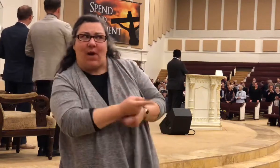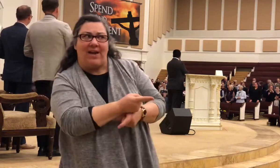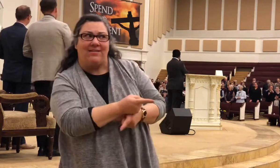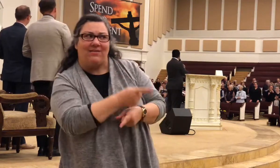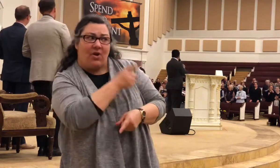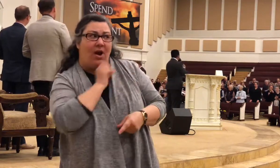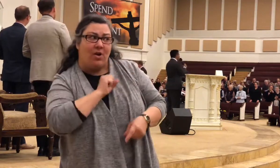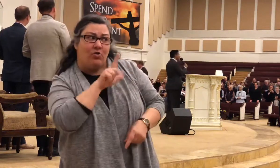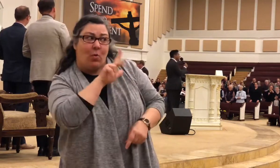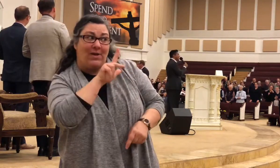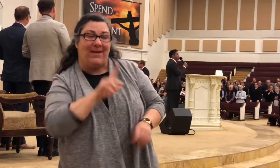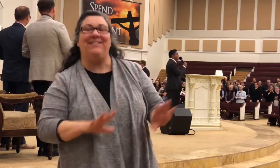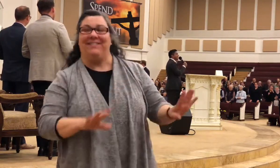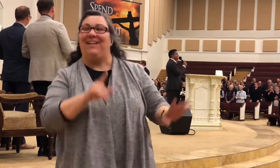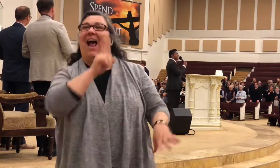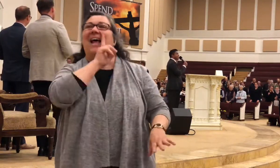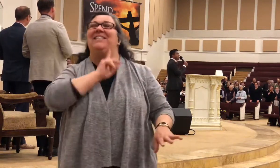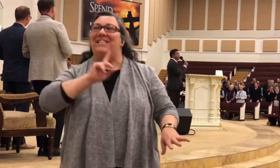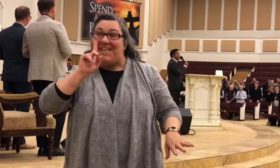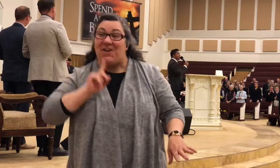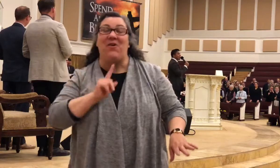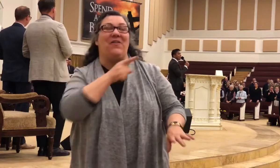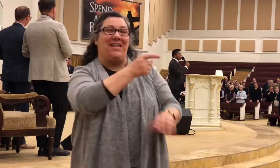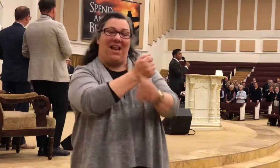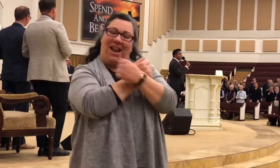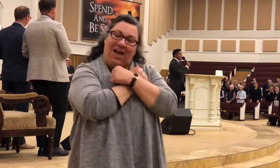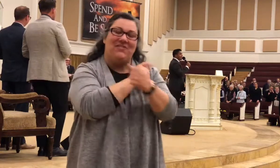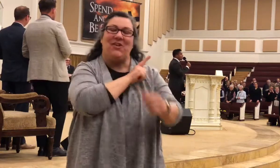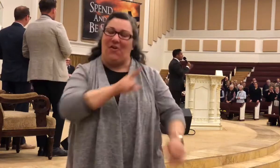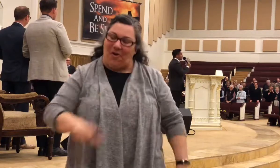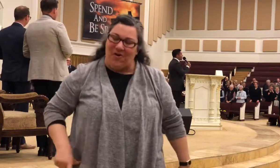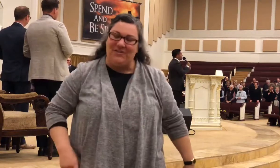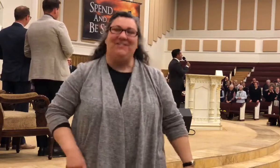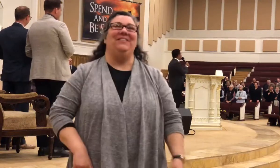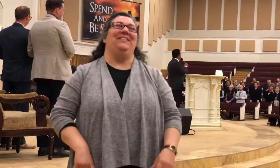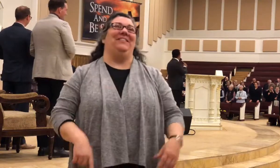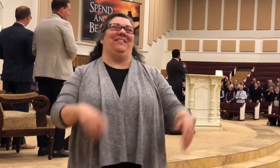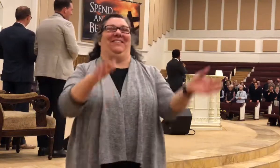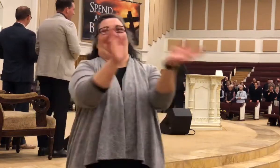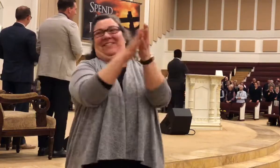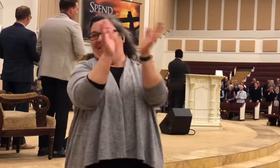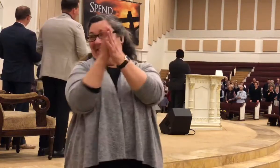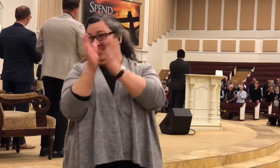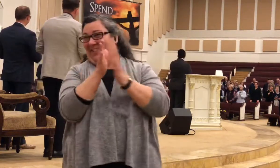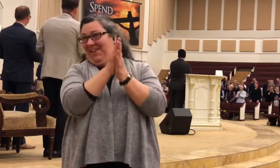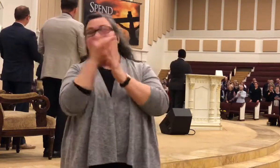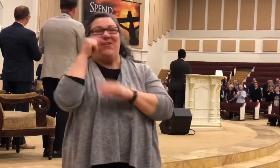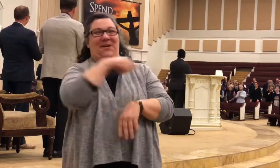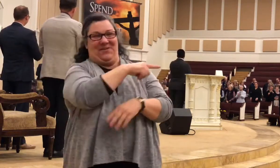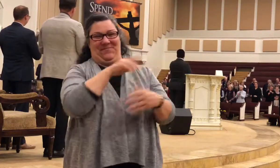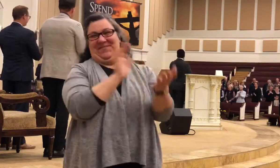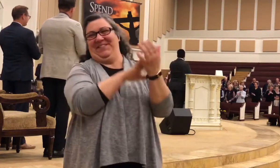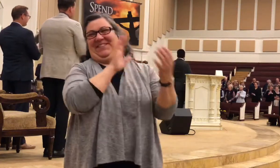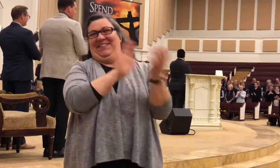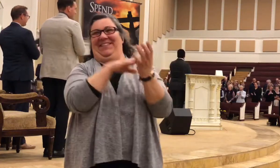James? He is single, and he loves the Lord. Can everyone just give the Lord a round of applause for him real